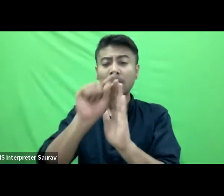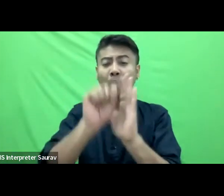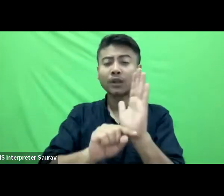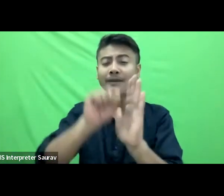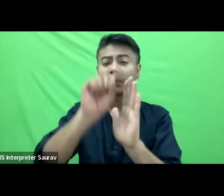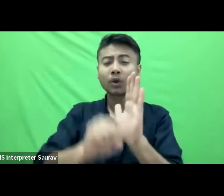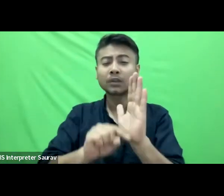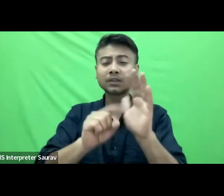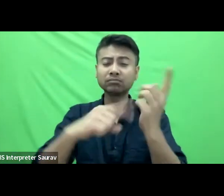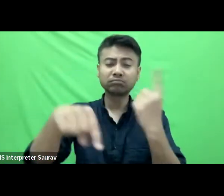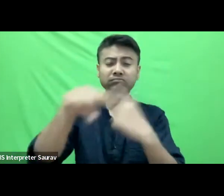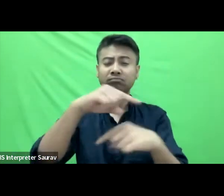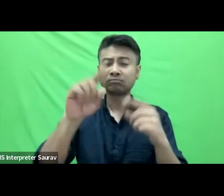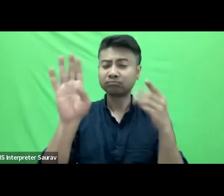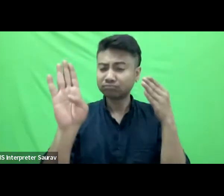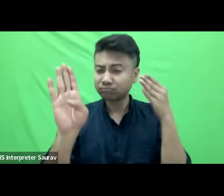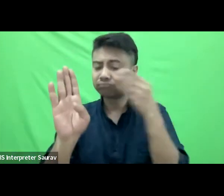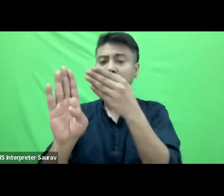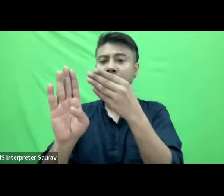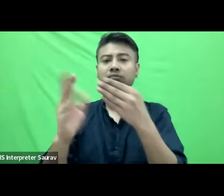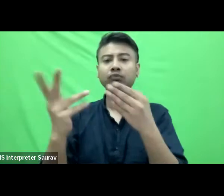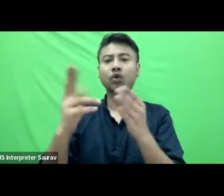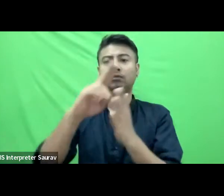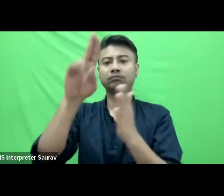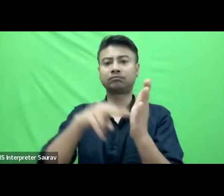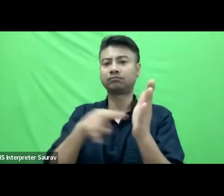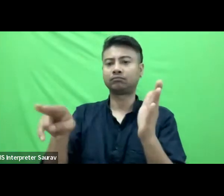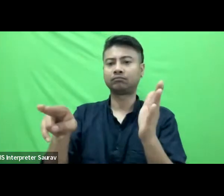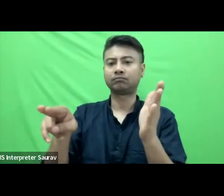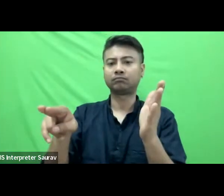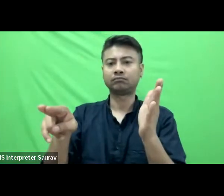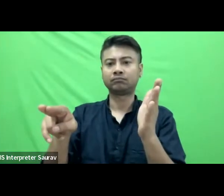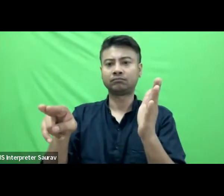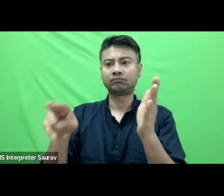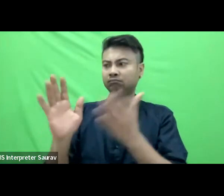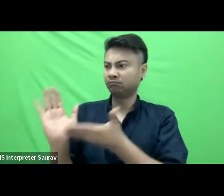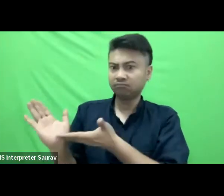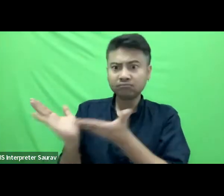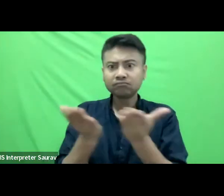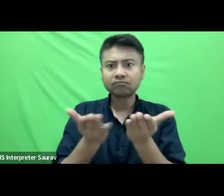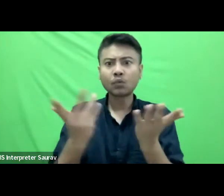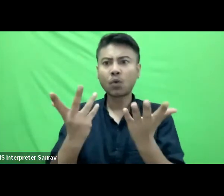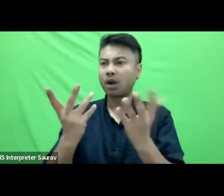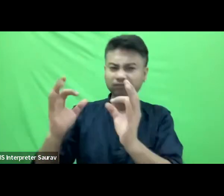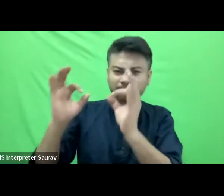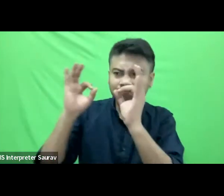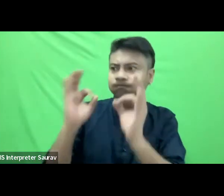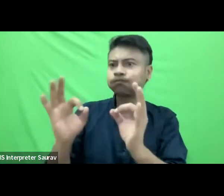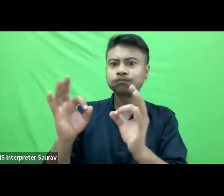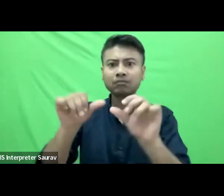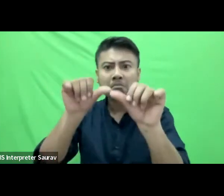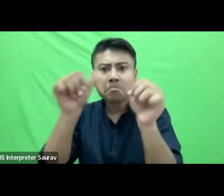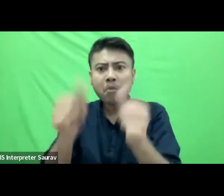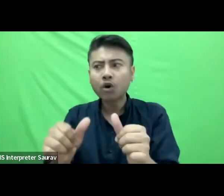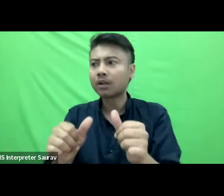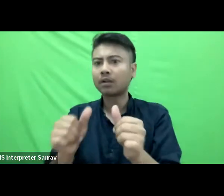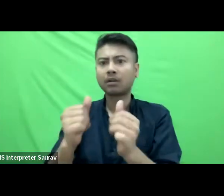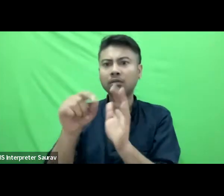really to look at concrete challenges, achievements, best practices. So, while we discuss the